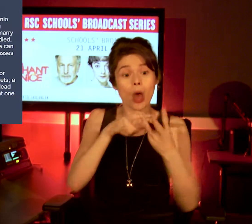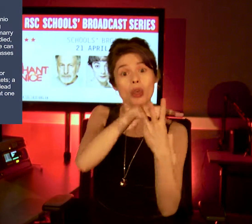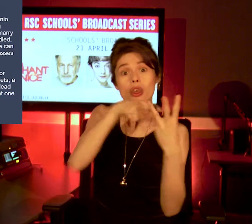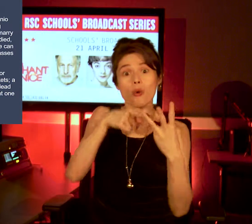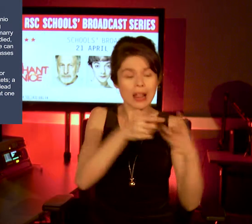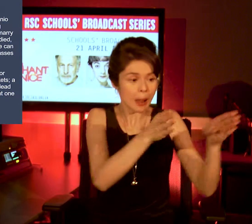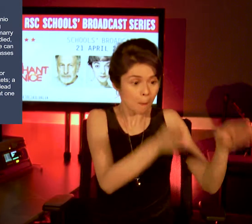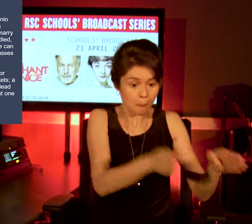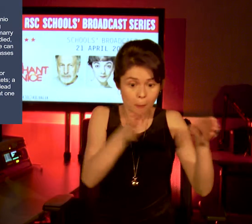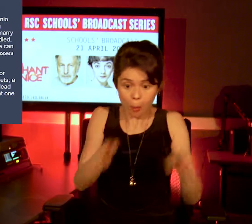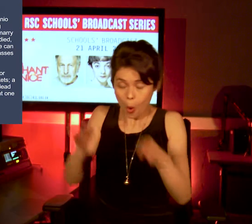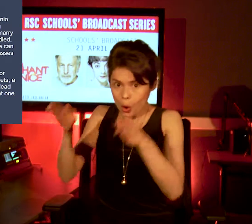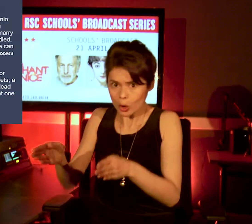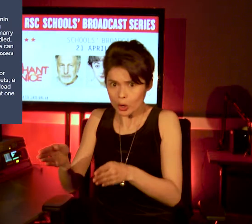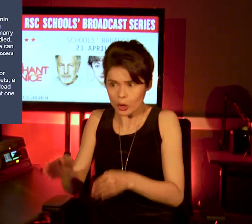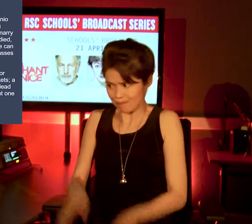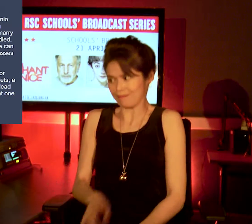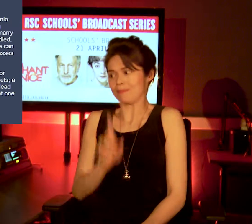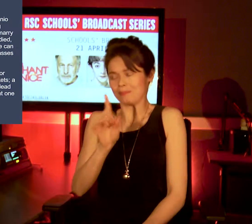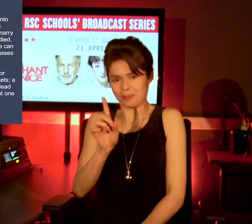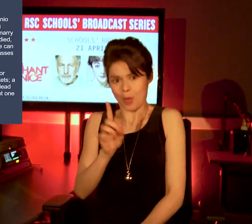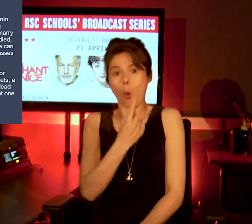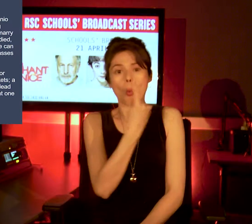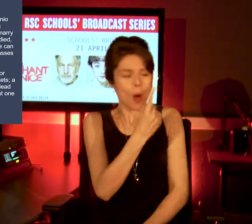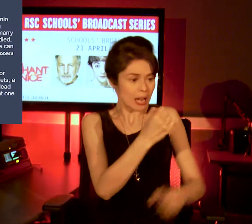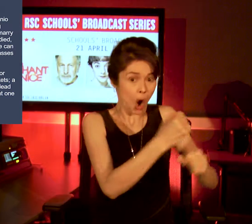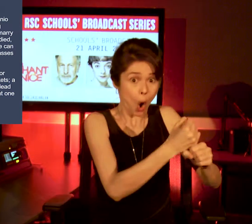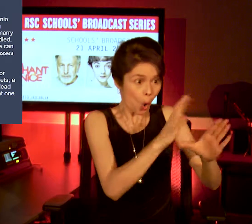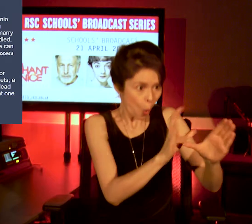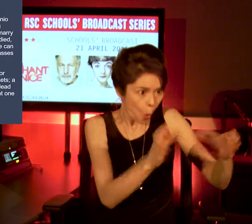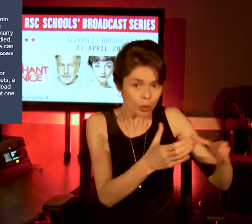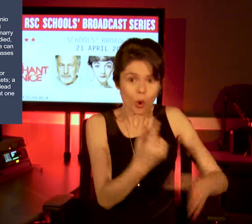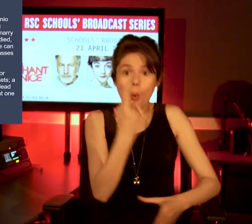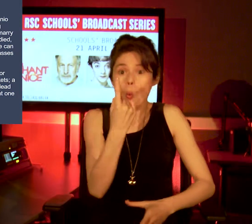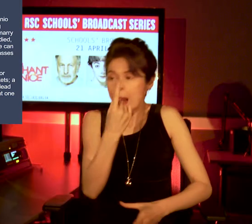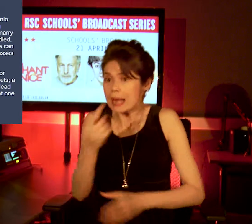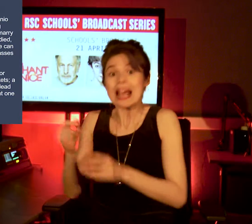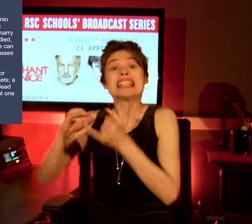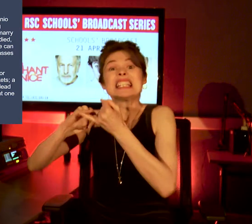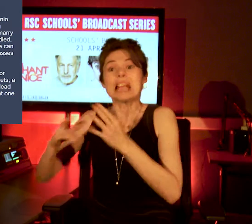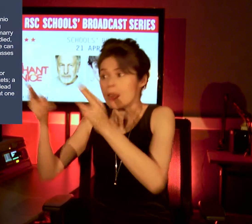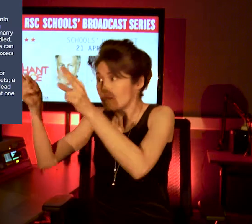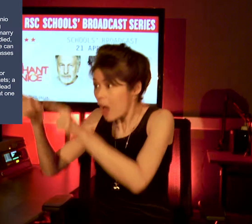suitor choosing one of 3 caskets: a gold one, a silver